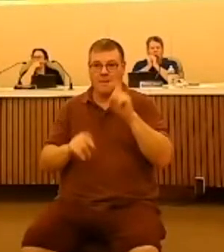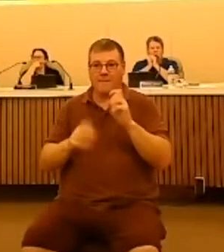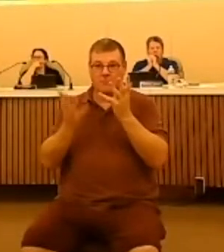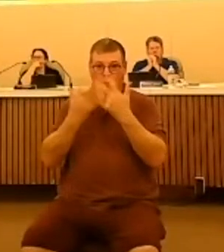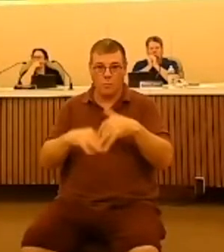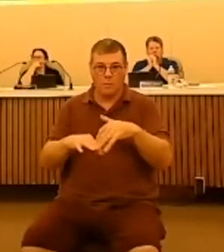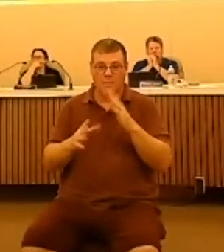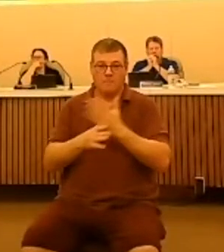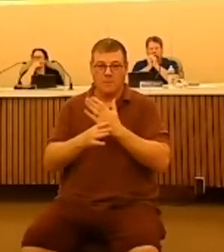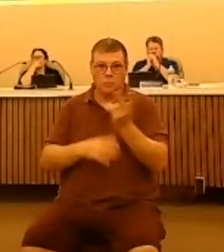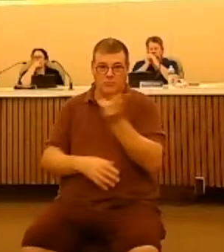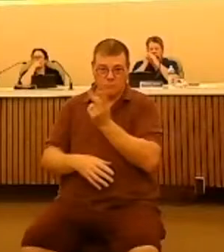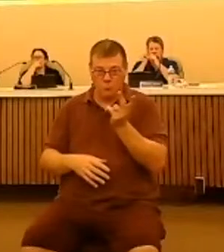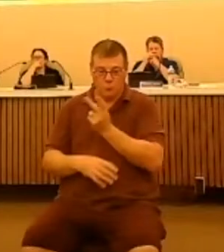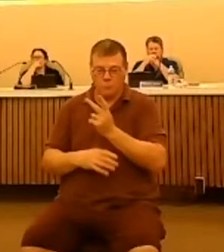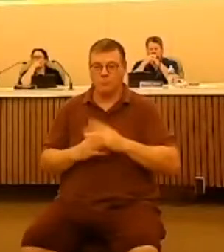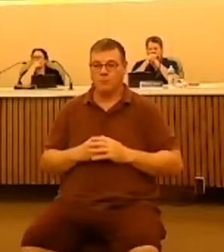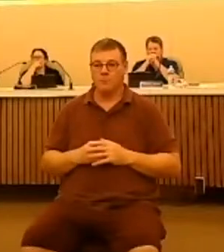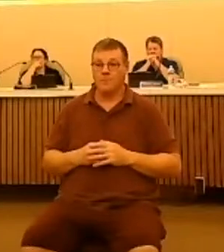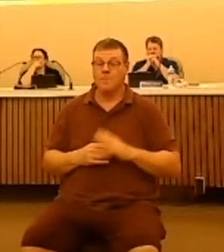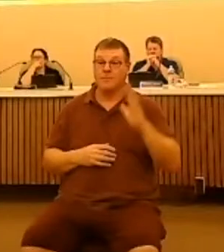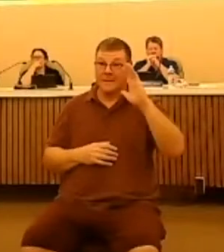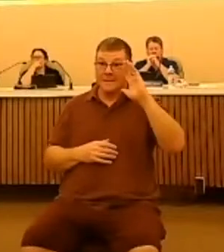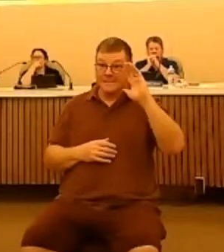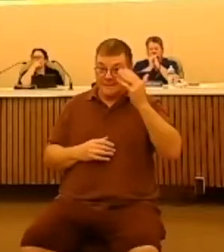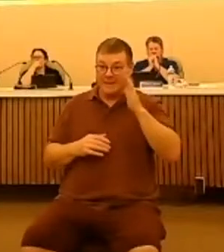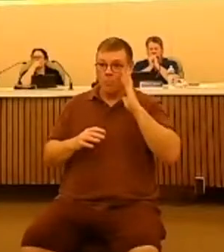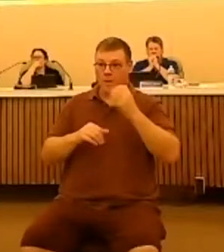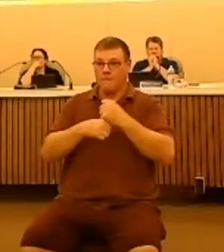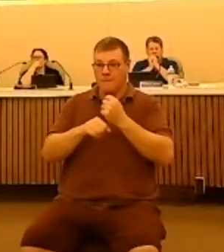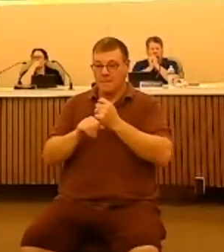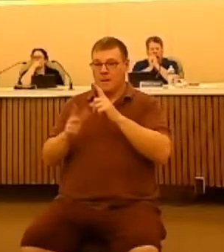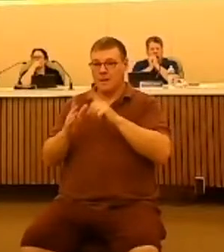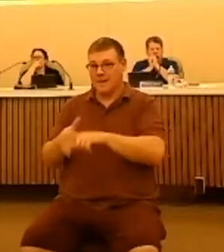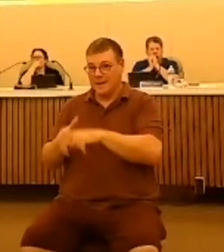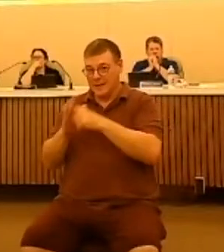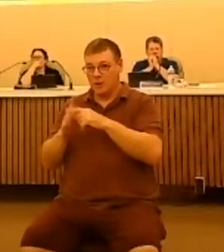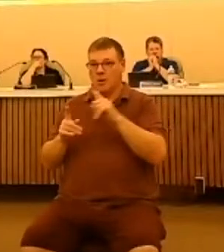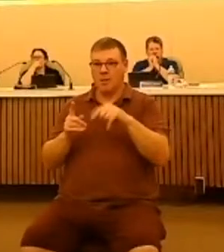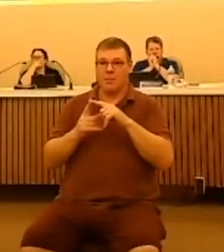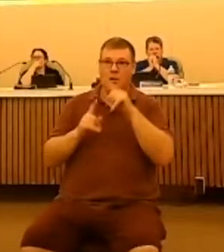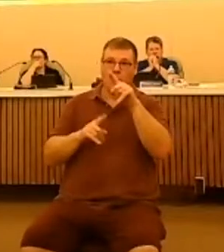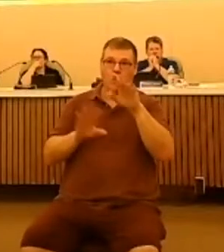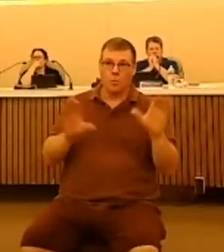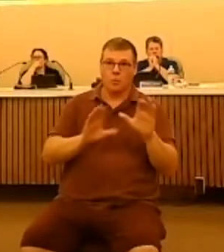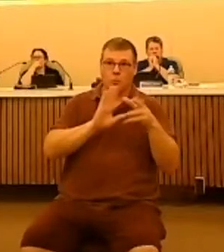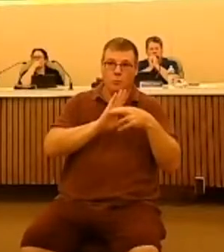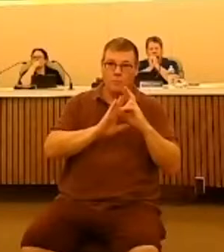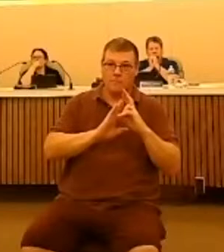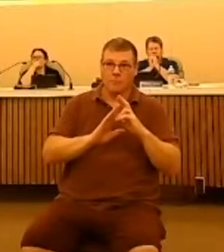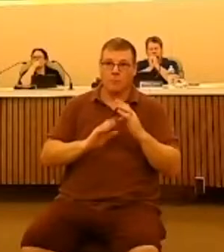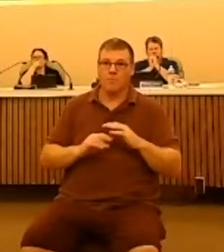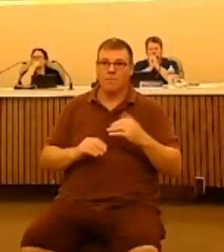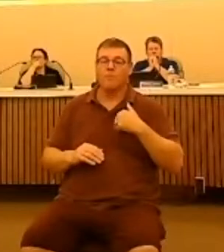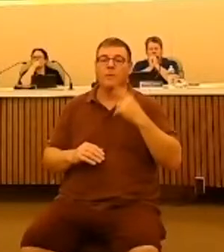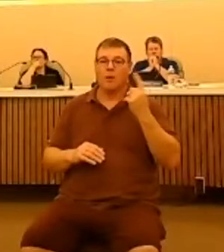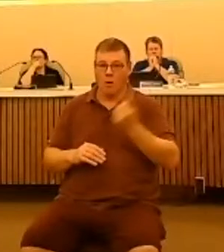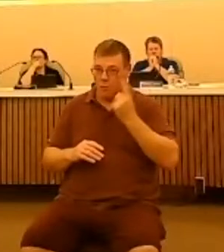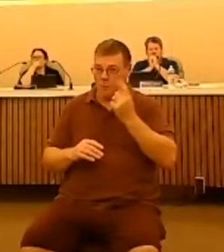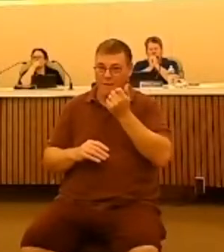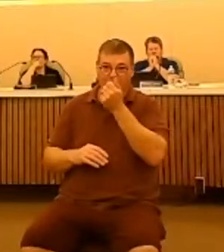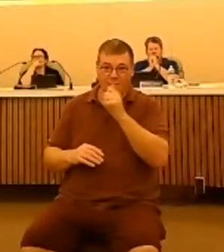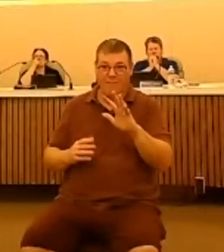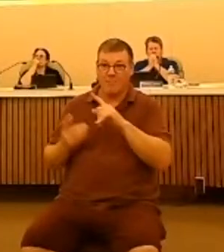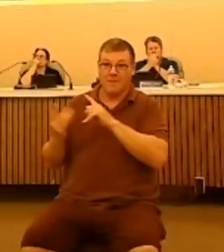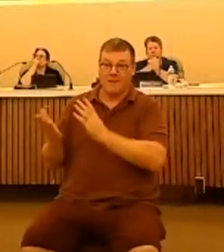between both parties. Yeah, so it seems to me it would make sense that they would do the initial draft and you guys would do a review. Yeah, we would always review anything that they